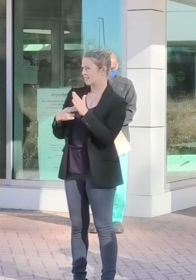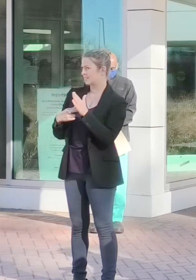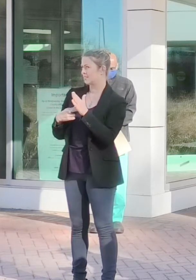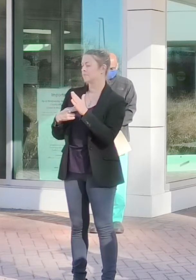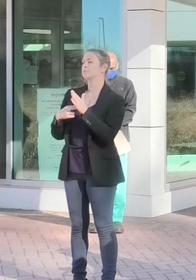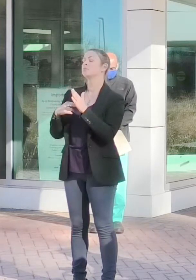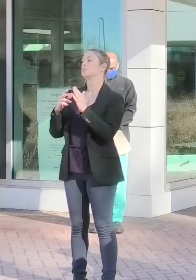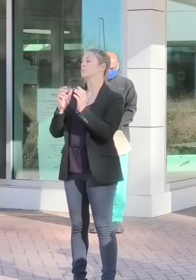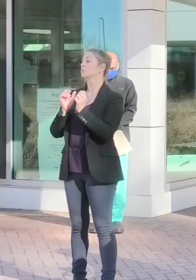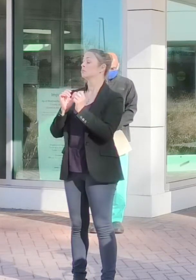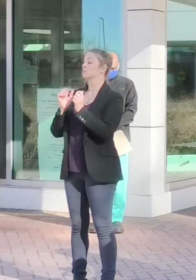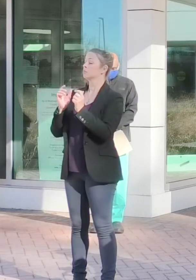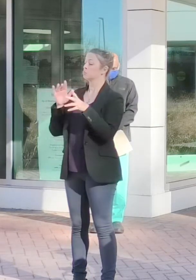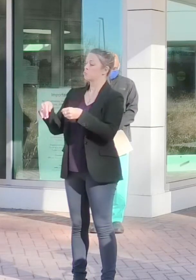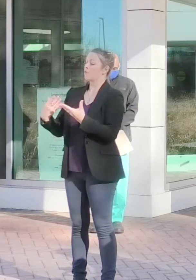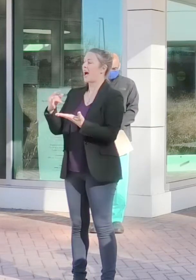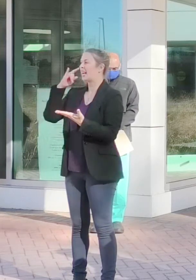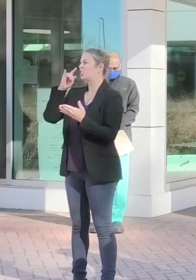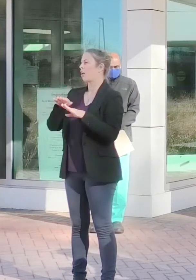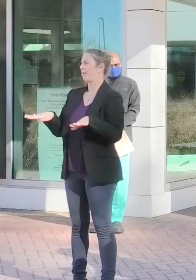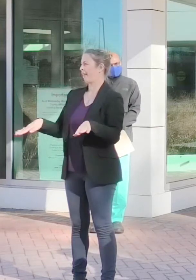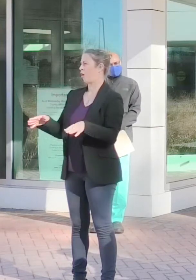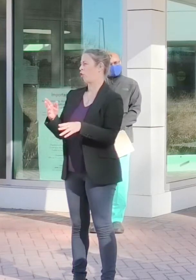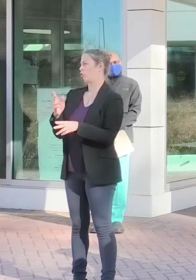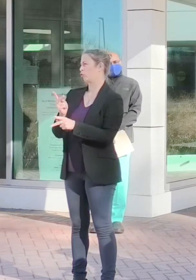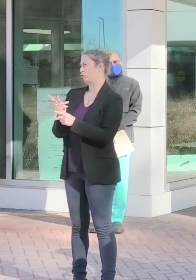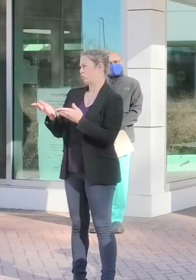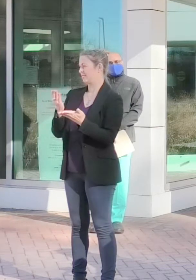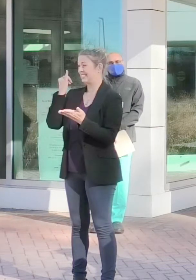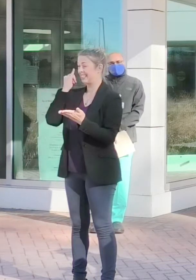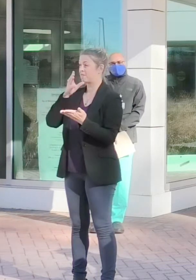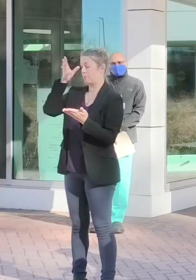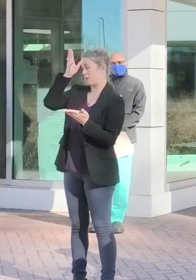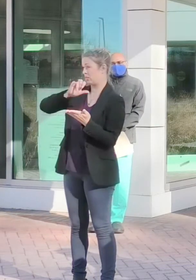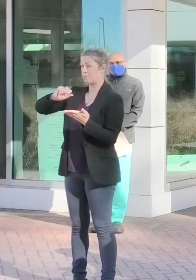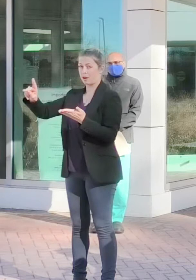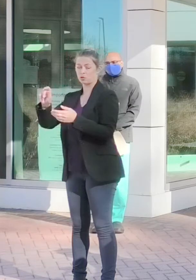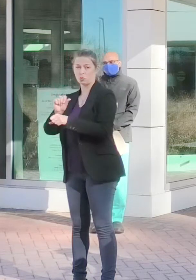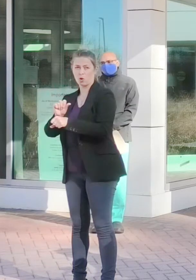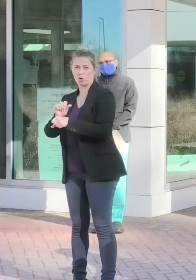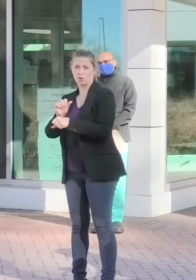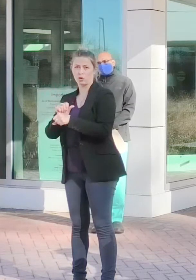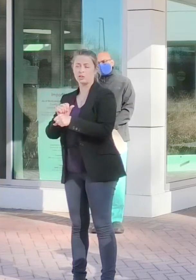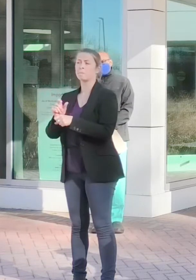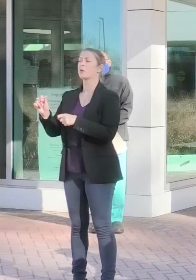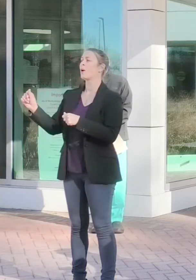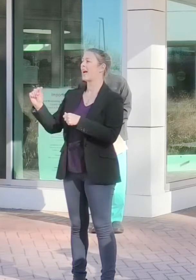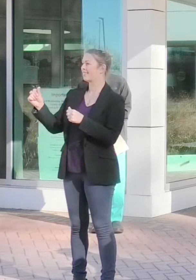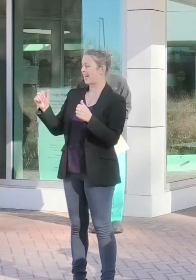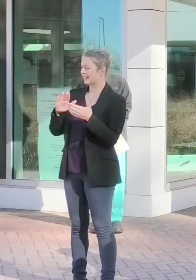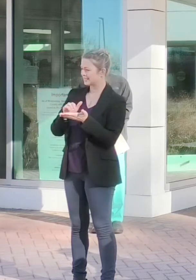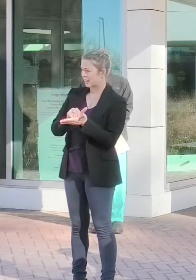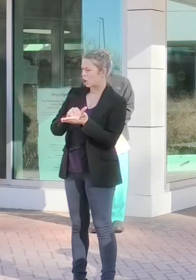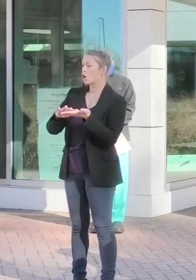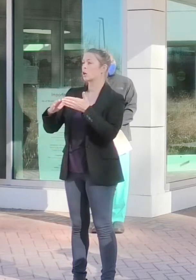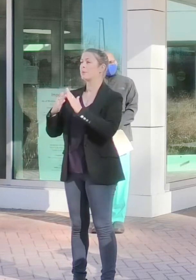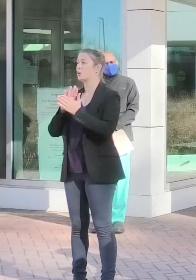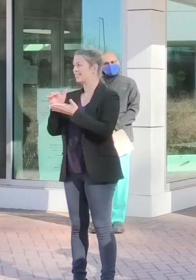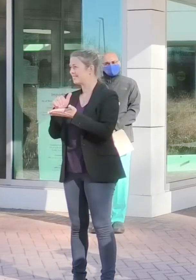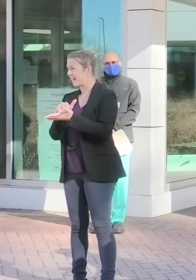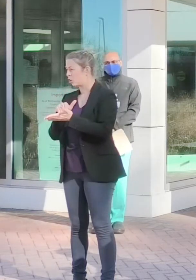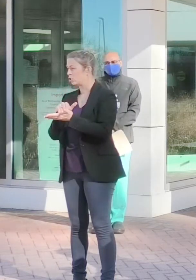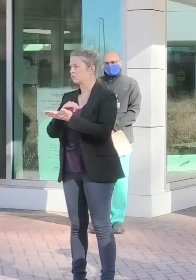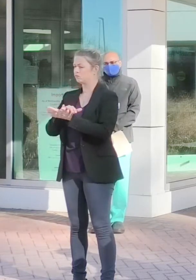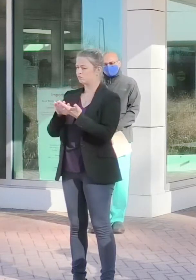who are back to work. The Robinson Nature Center, Historic Sites, Athletic Center, and 3 community centers, including